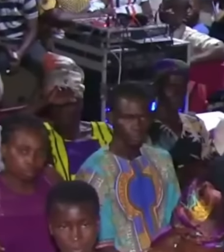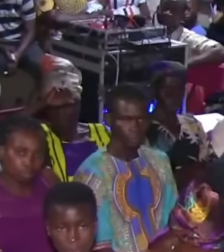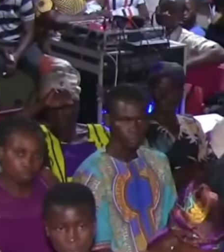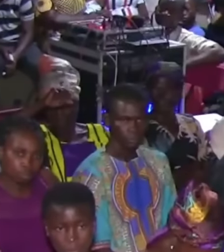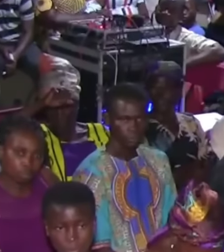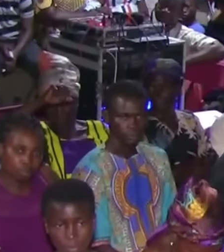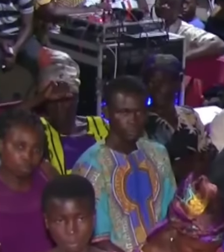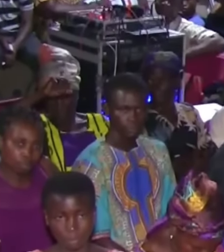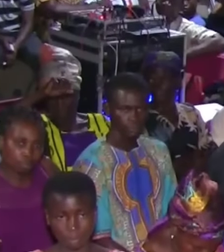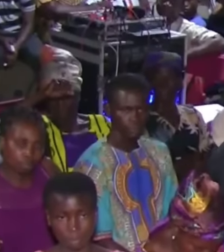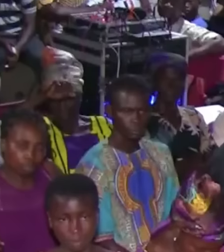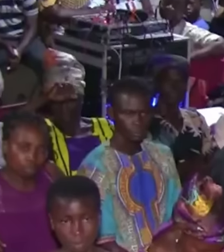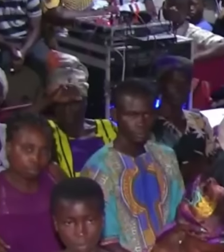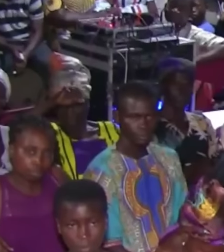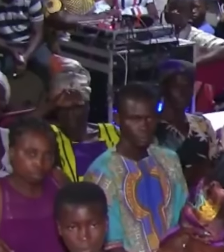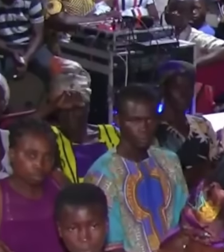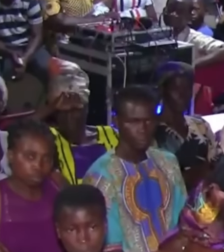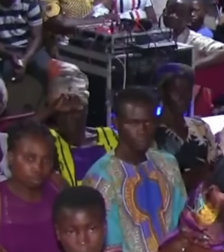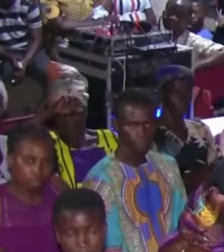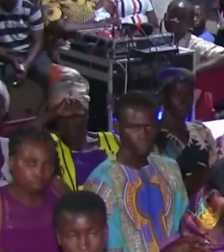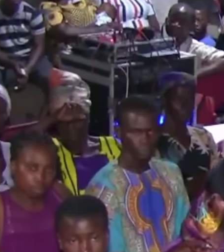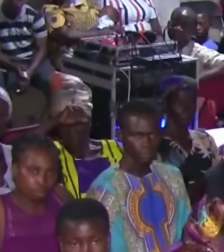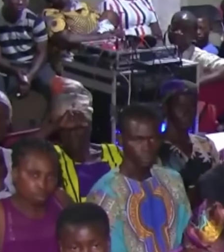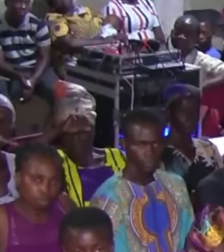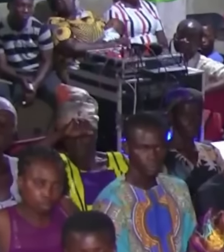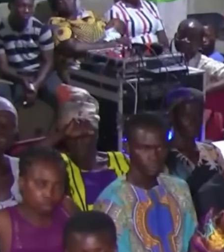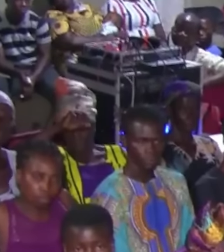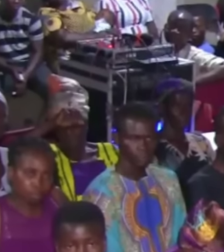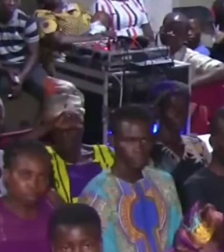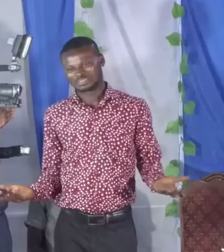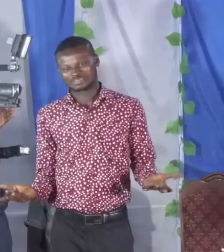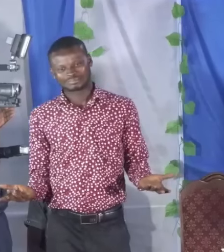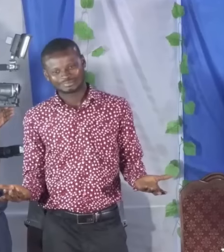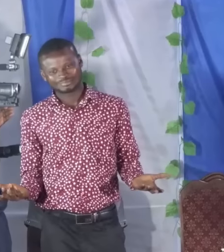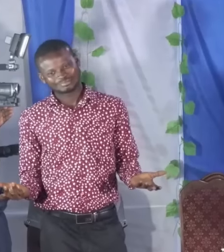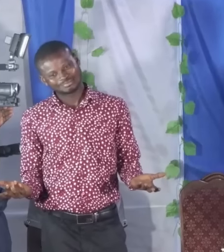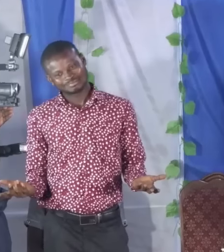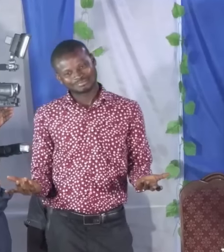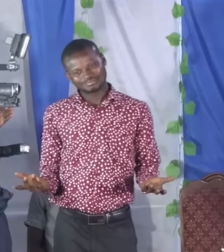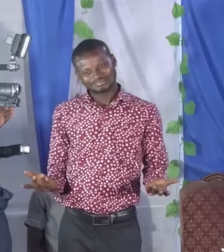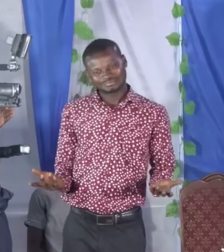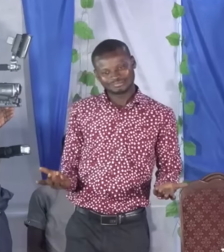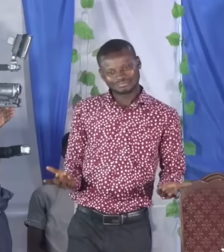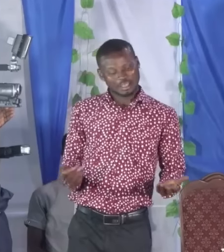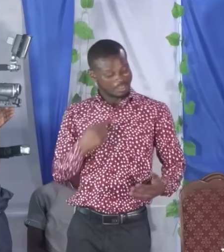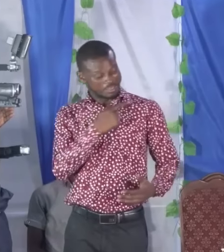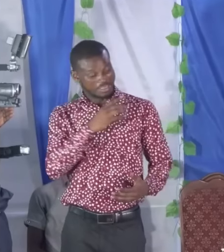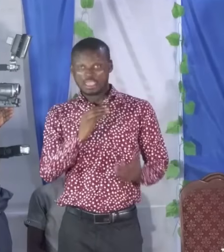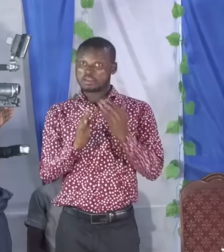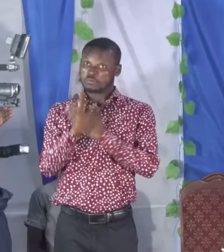Me for the sake of your disunity and America says we are. It is between me and my